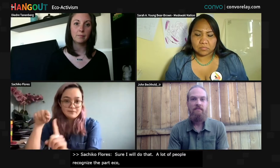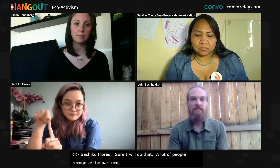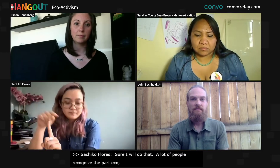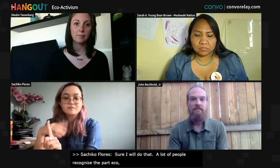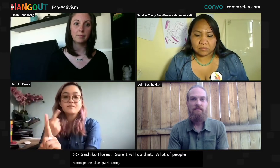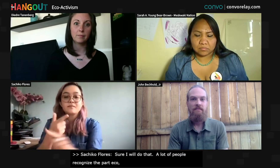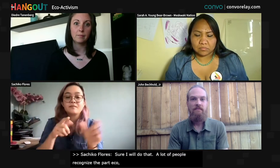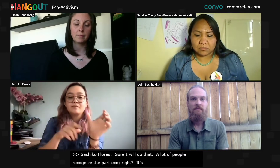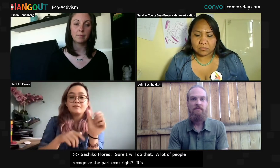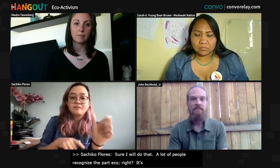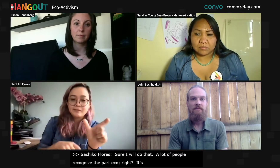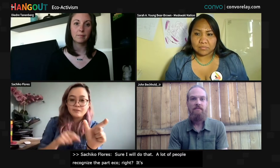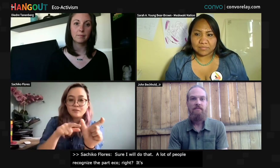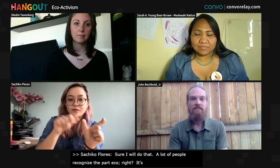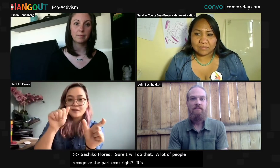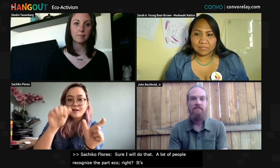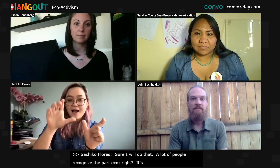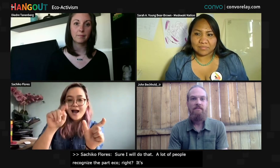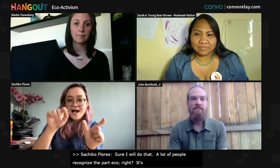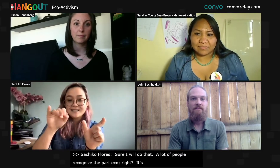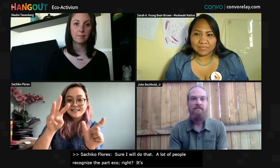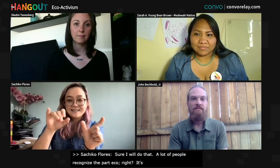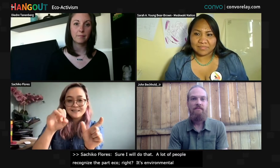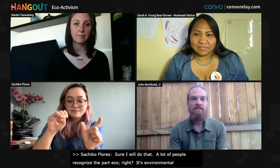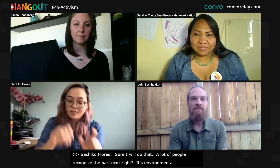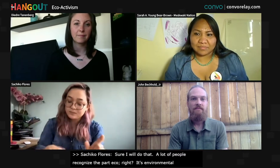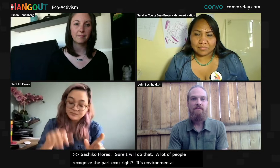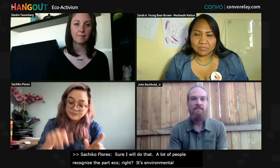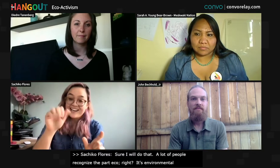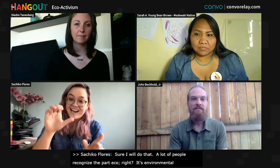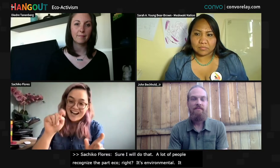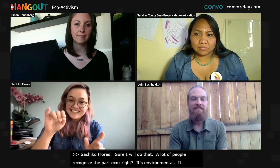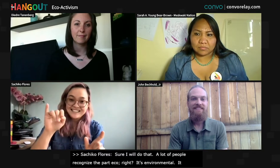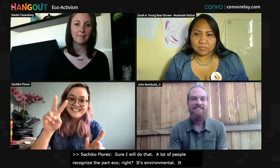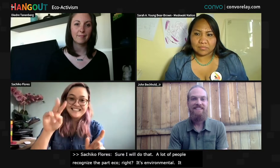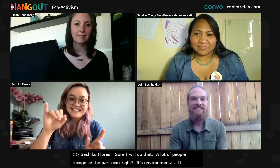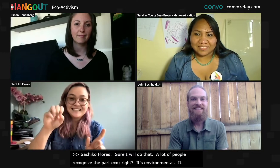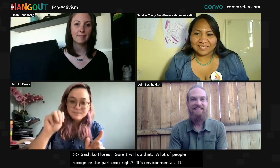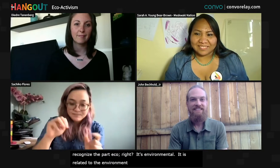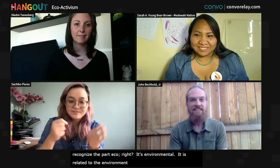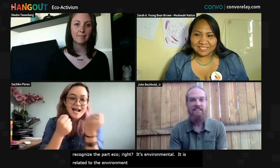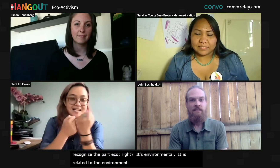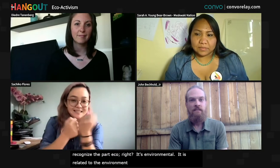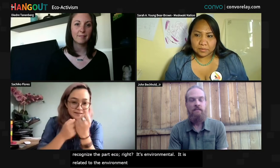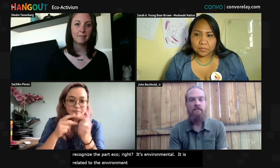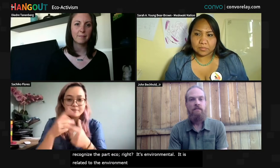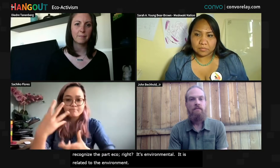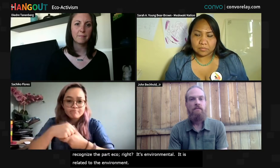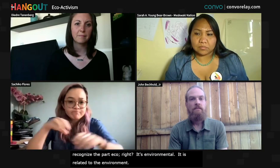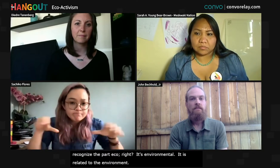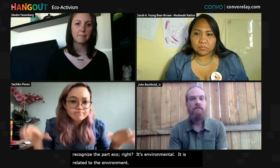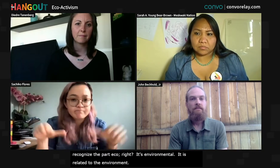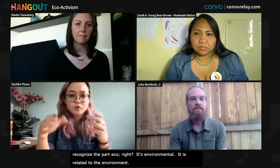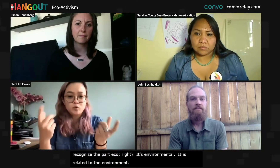environmental or related to the environment. And then they see the word activism, right?